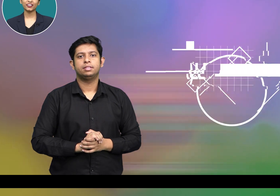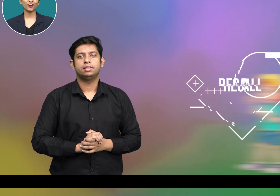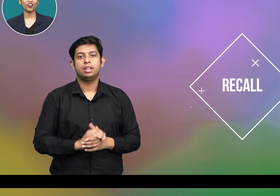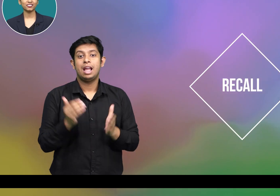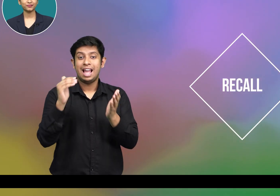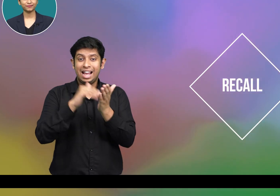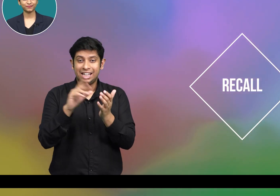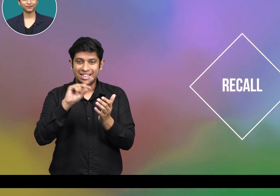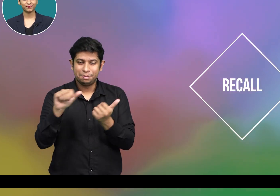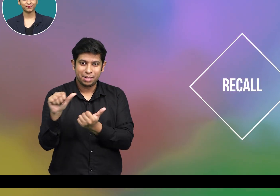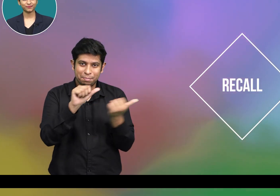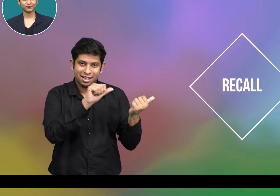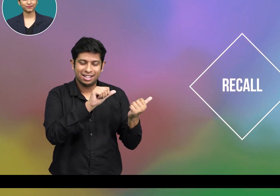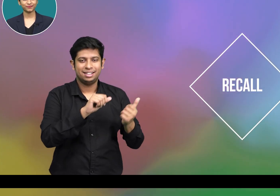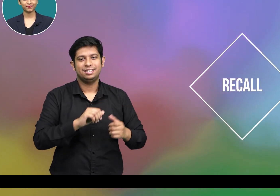Recall.